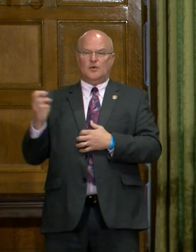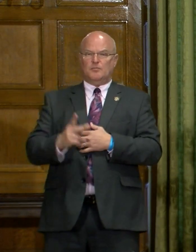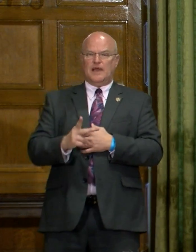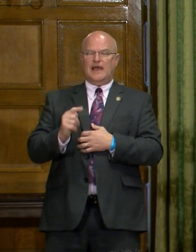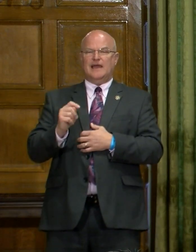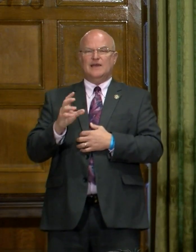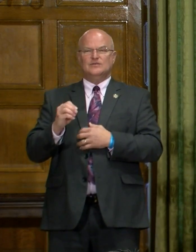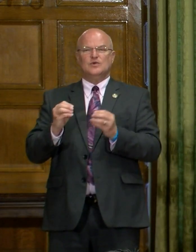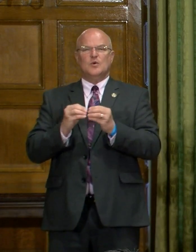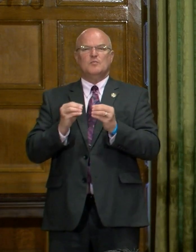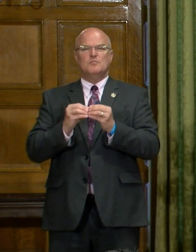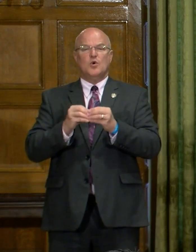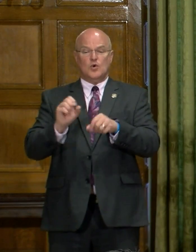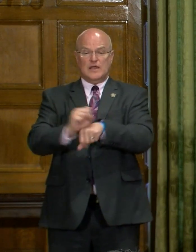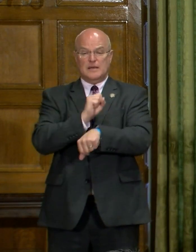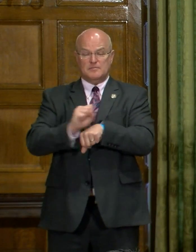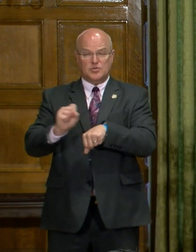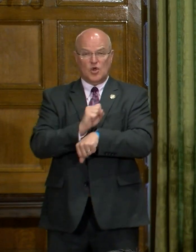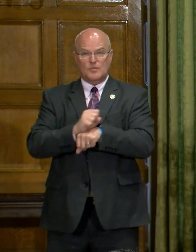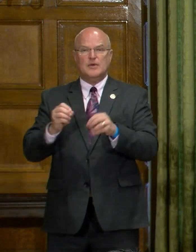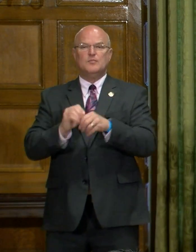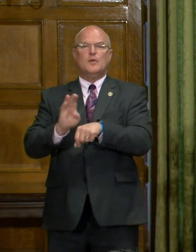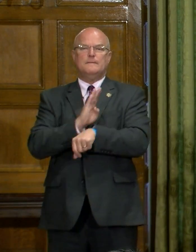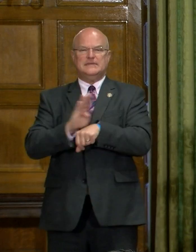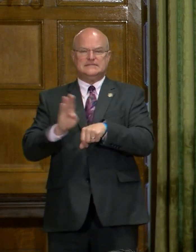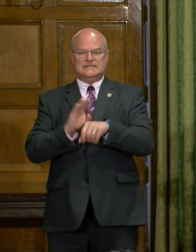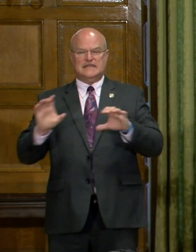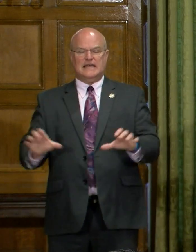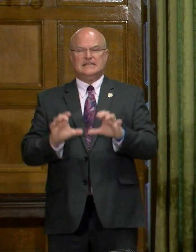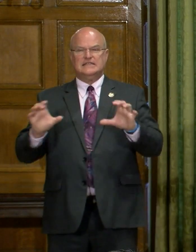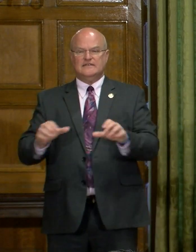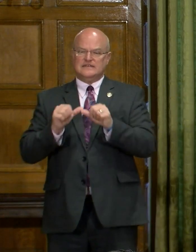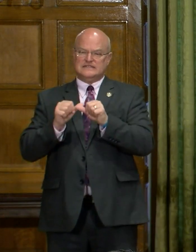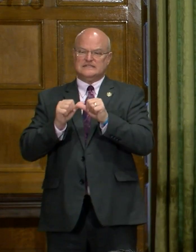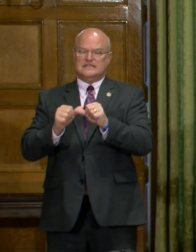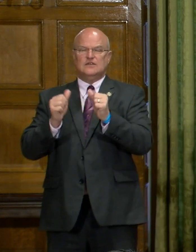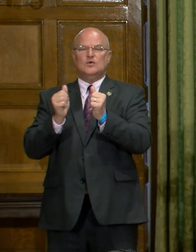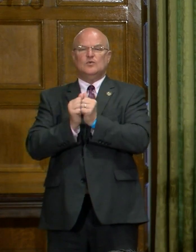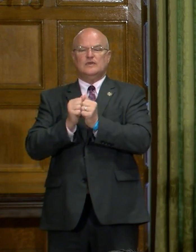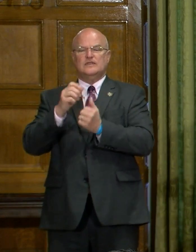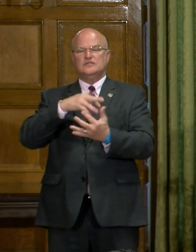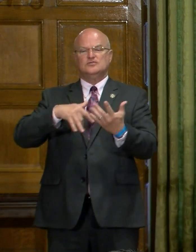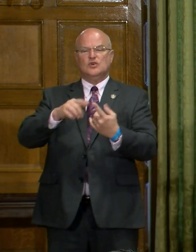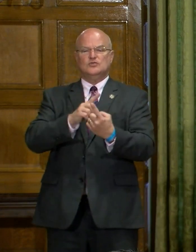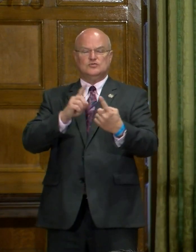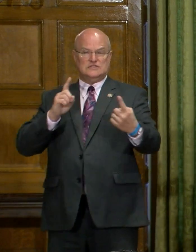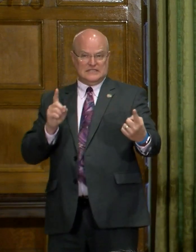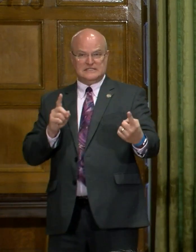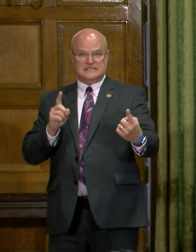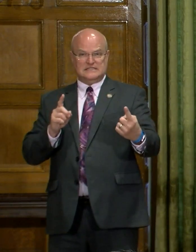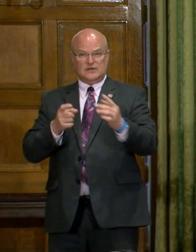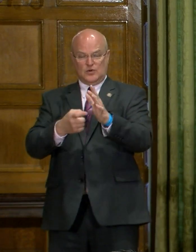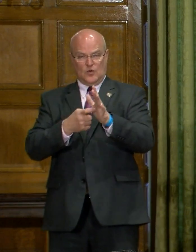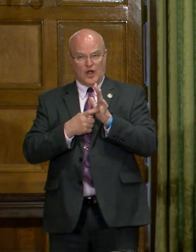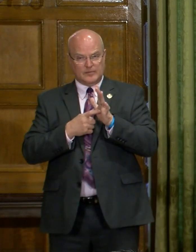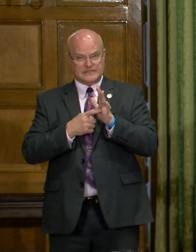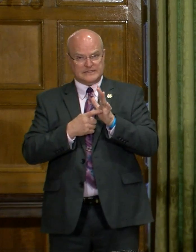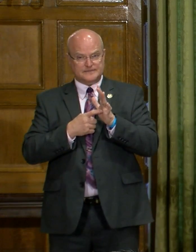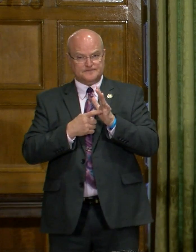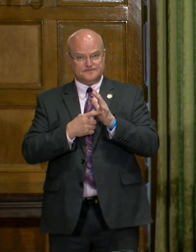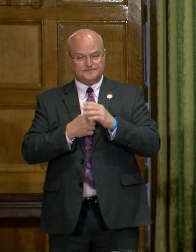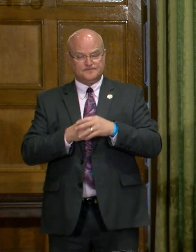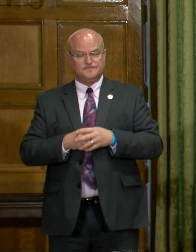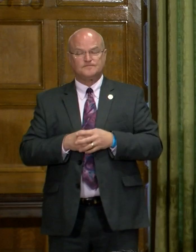back to more employment and more business activity consistent with those social distancing